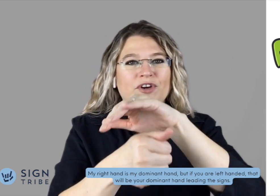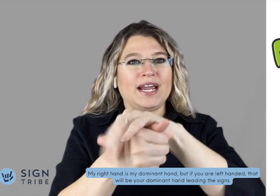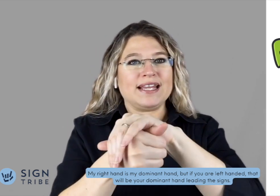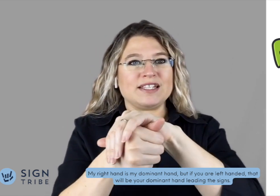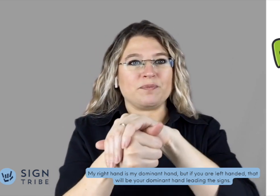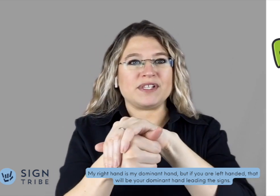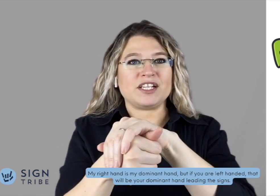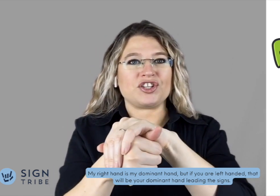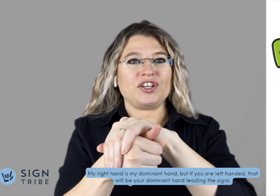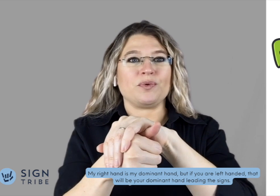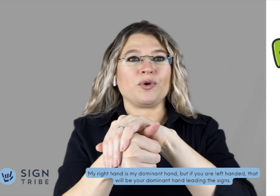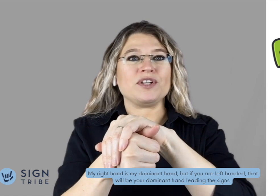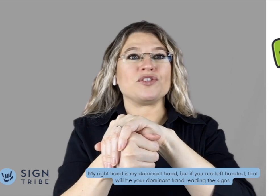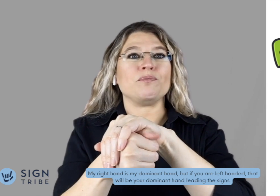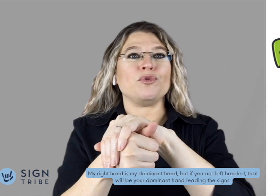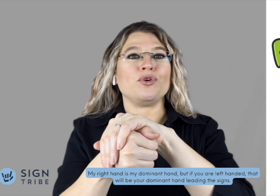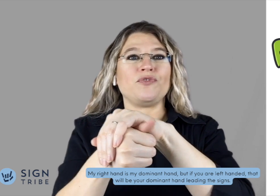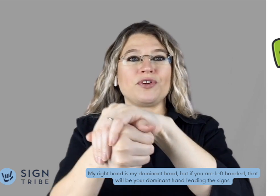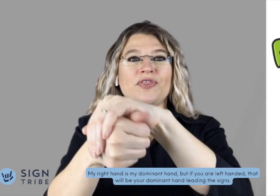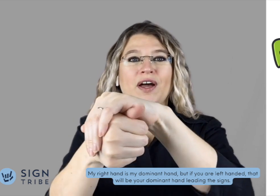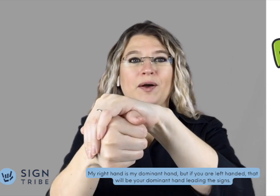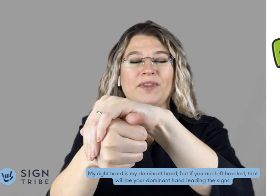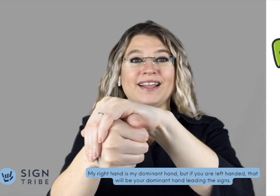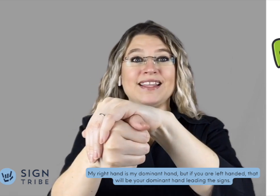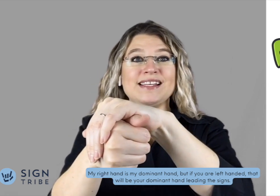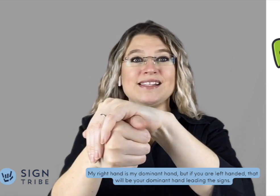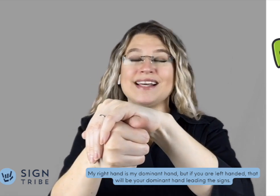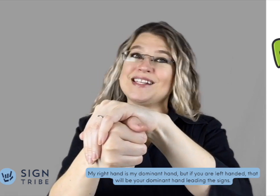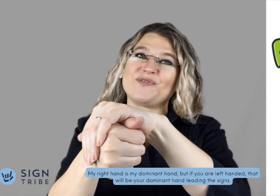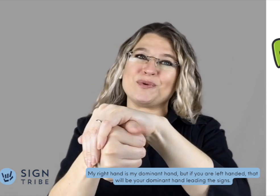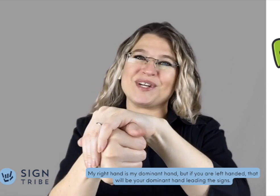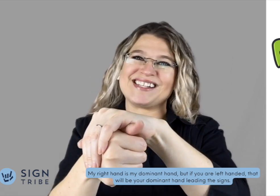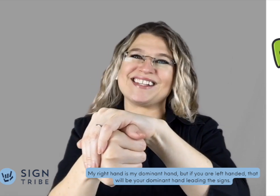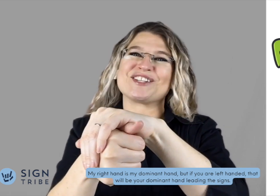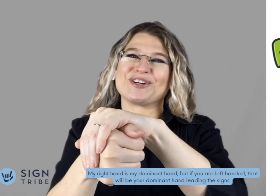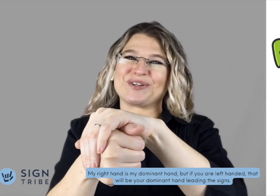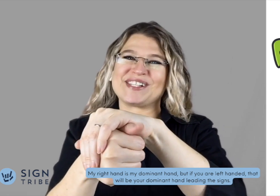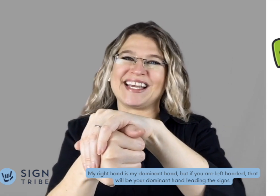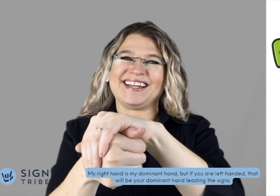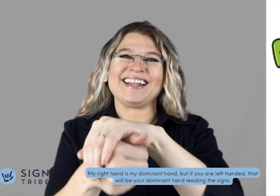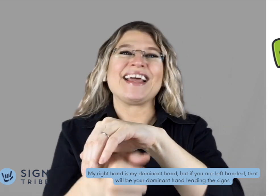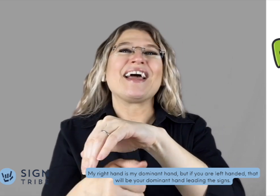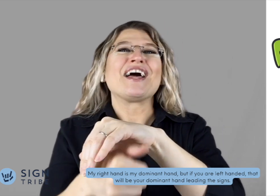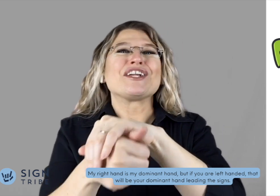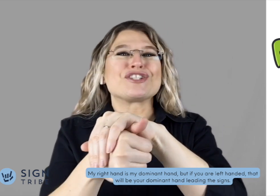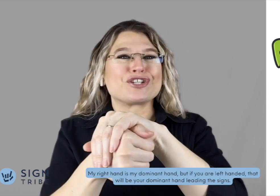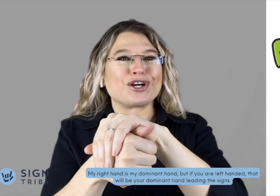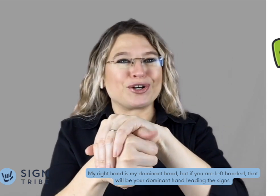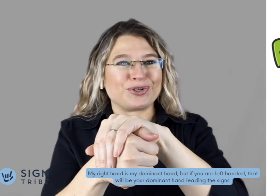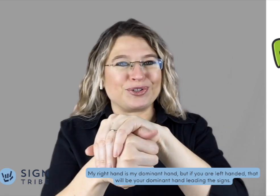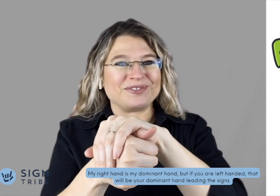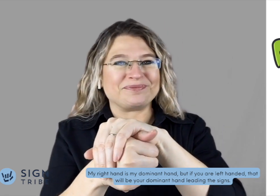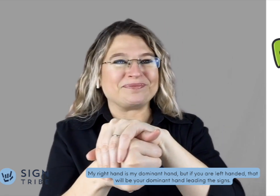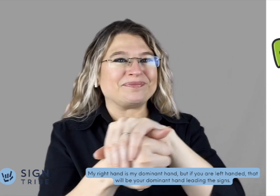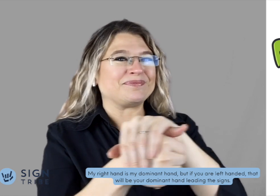hands in position, you are going to move your thumb like this as if it was the turtle's head. Turtle.